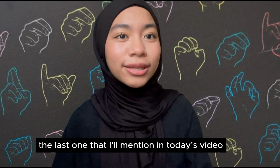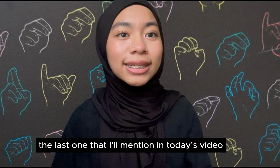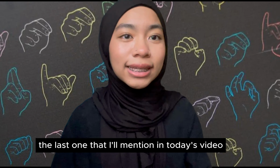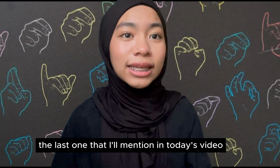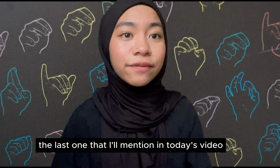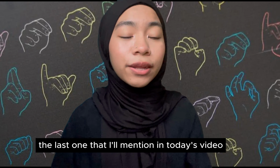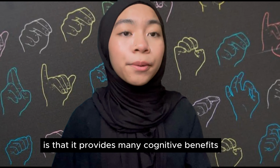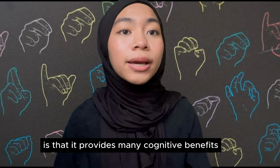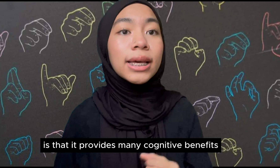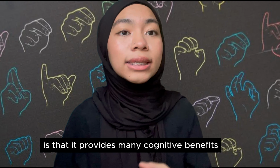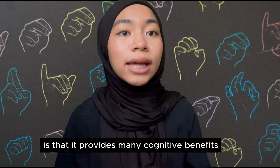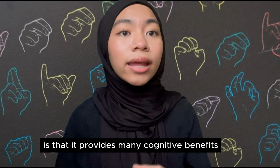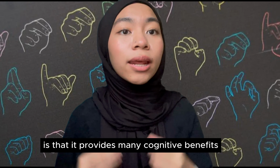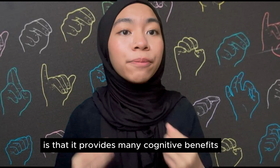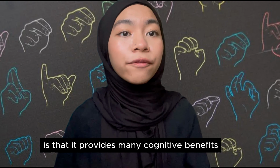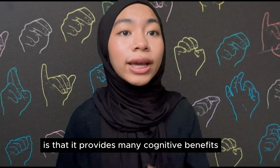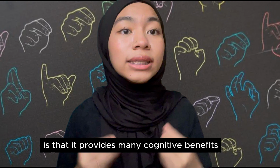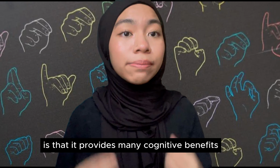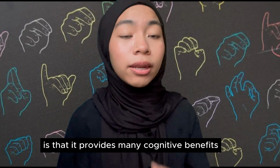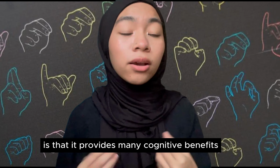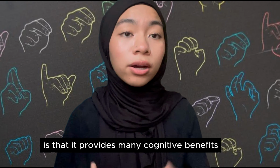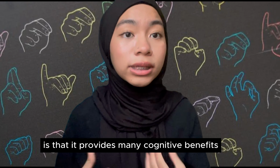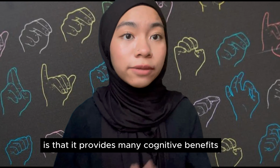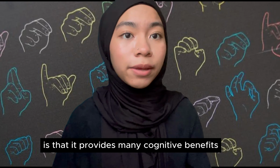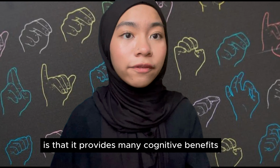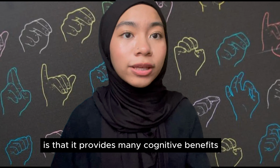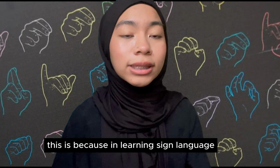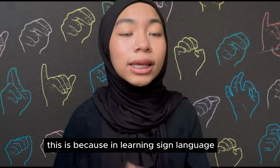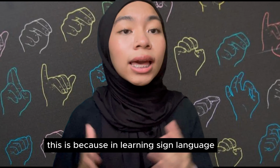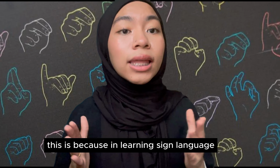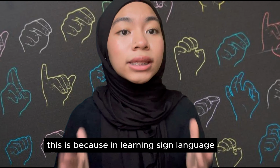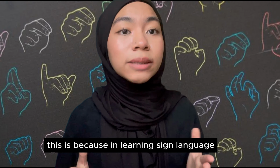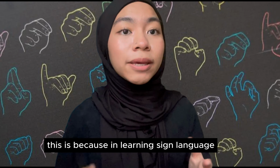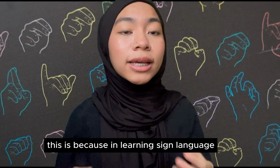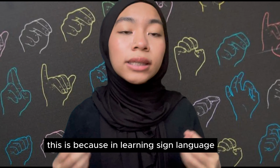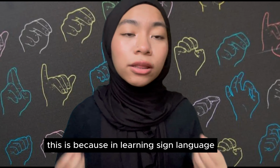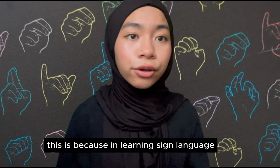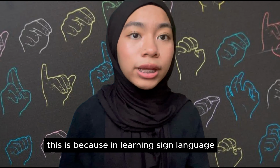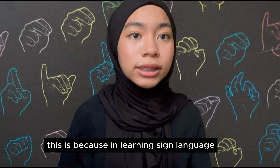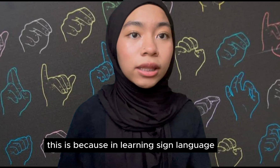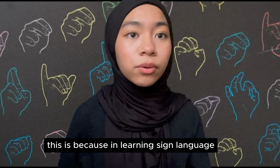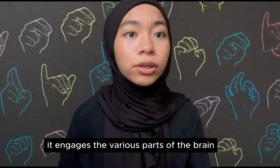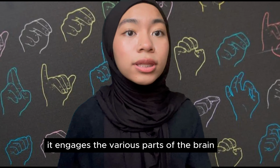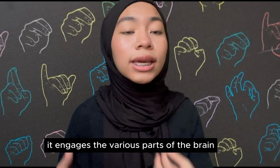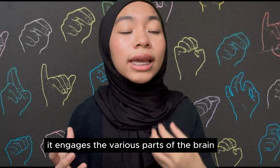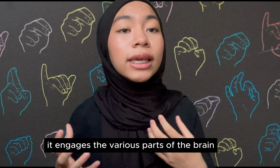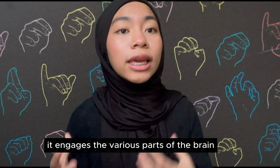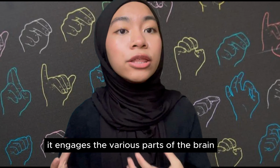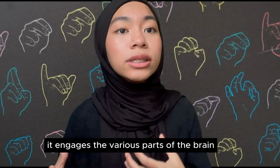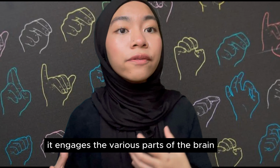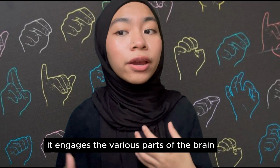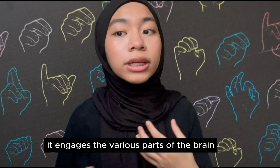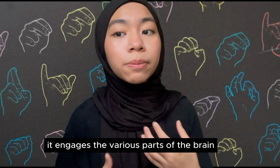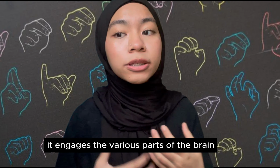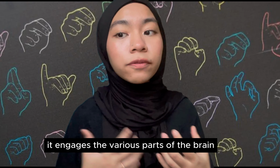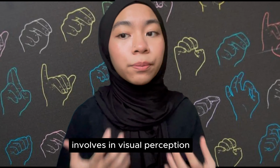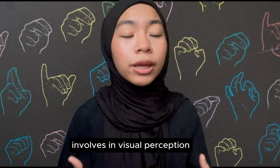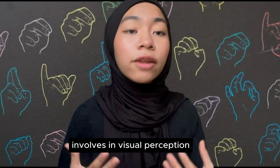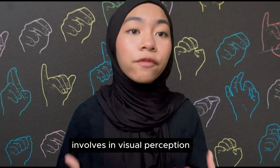in today's video is that it provides many cognitive benefits. This is because in learning sign language, it engages the various parts of the brain involved